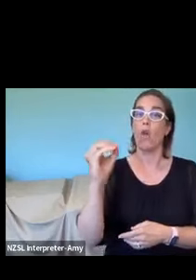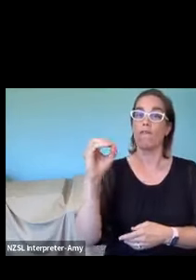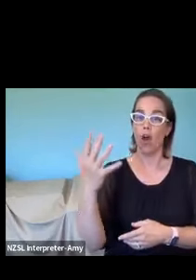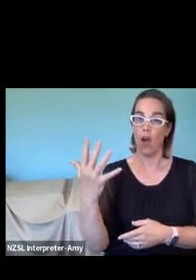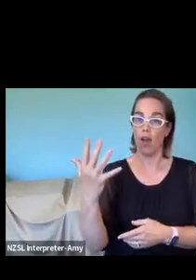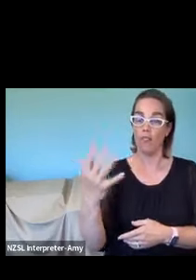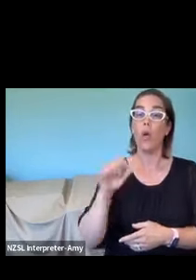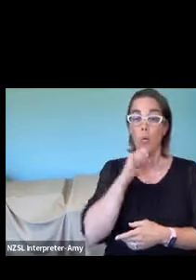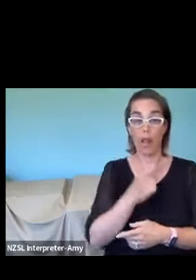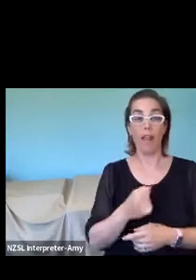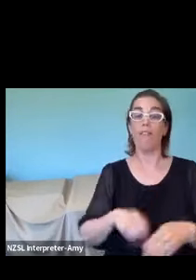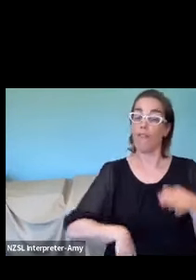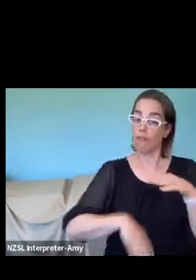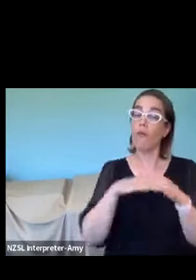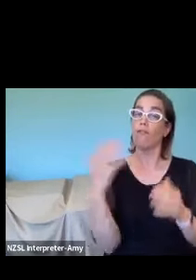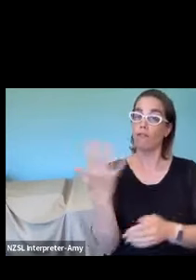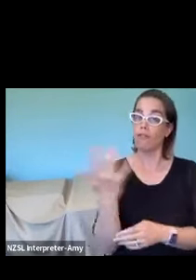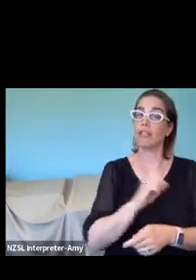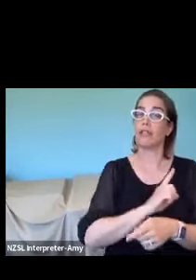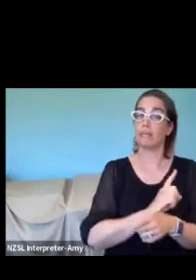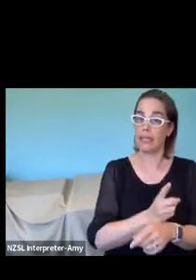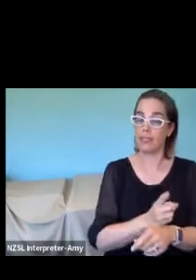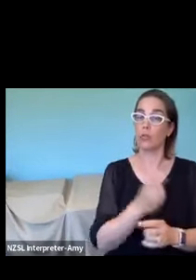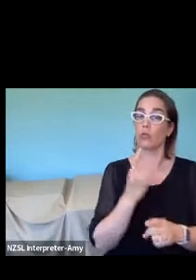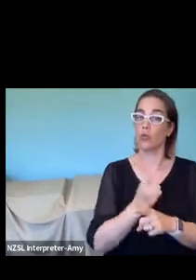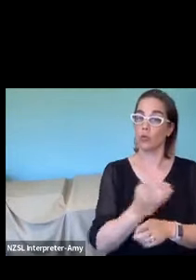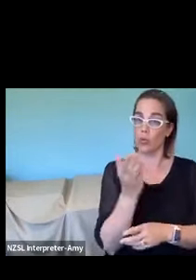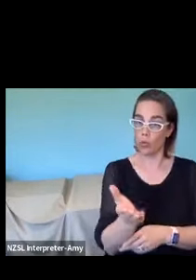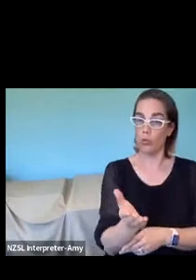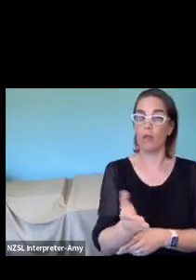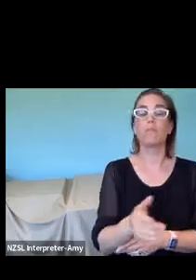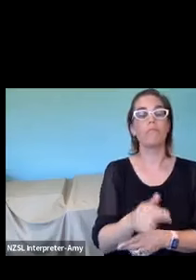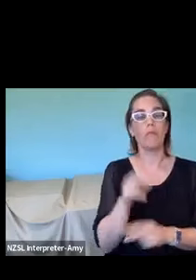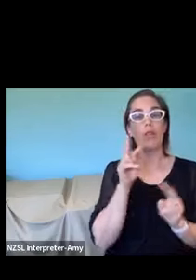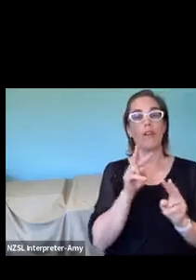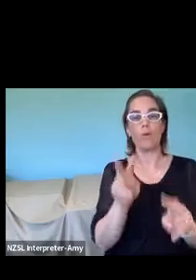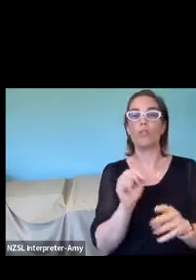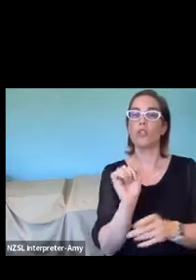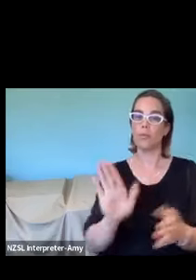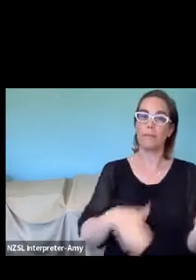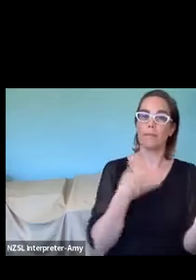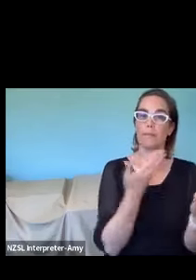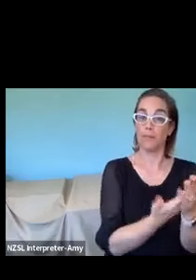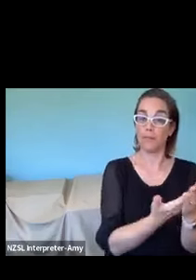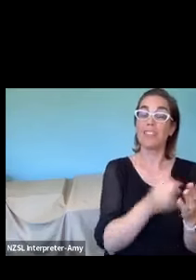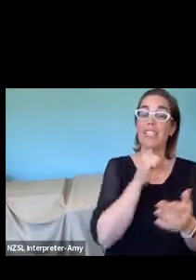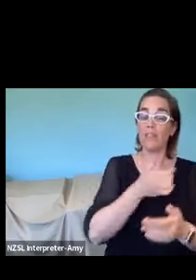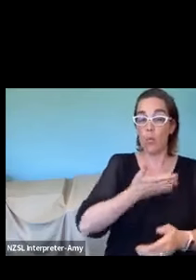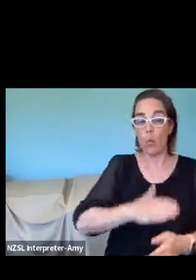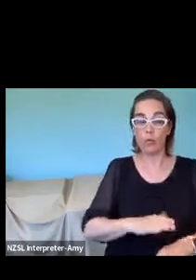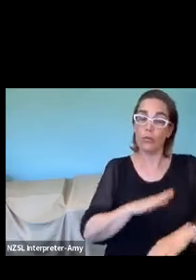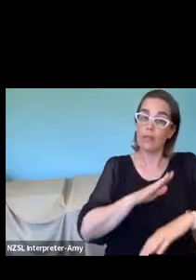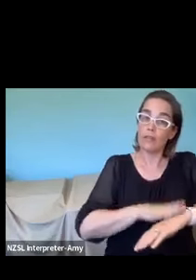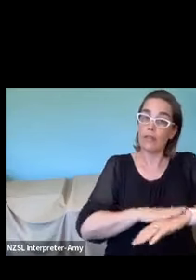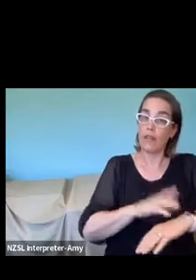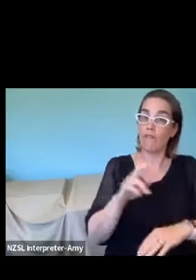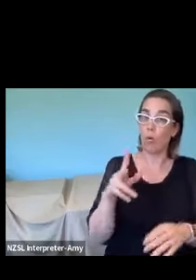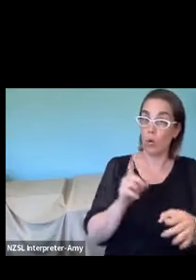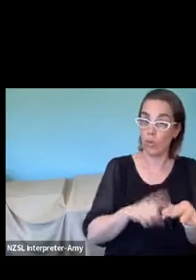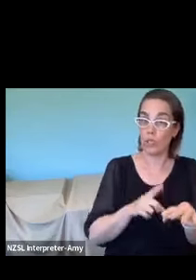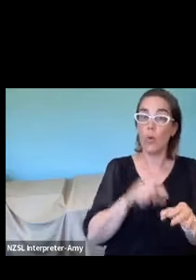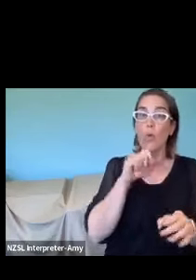talk with us. Looking forward to your submission. If you'd like to leave some time for questions, it would be great for you to